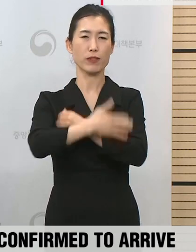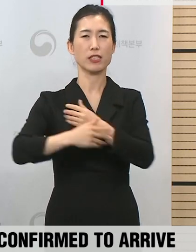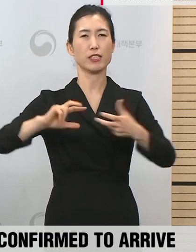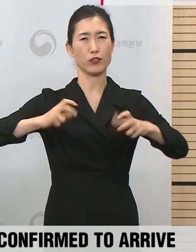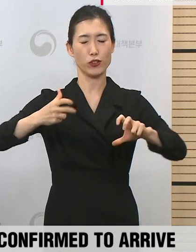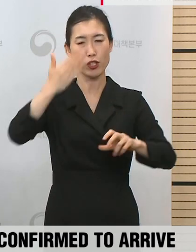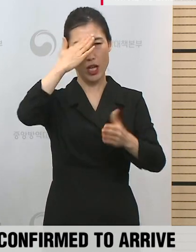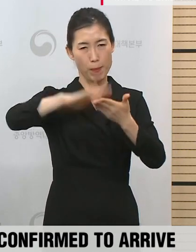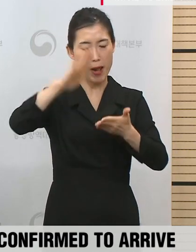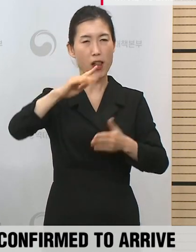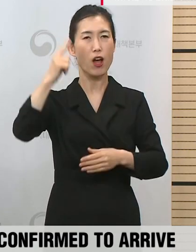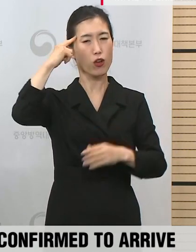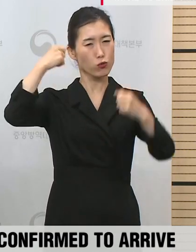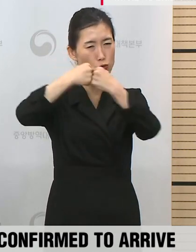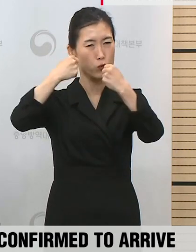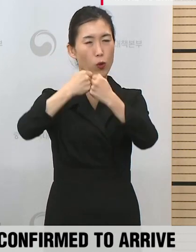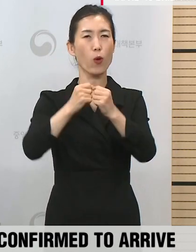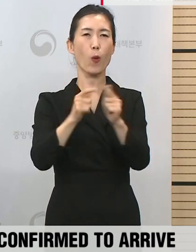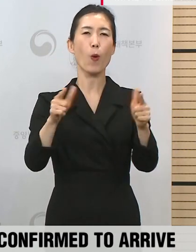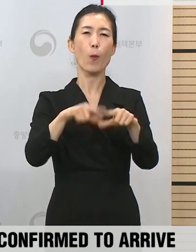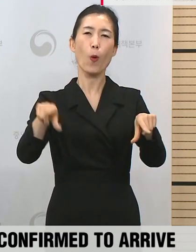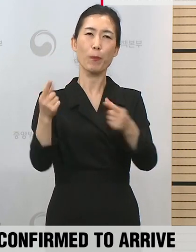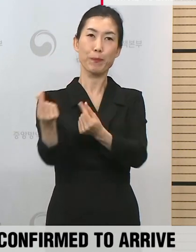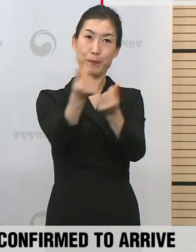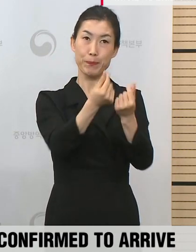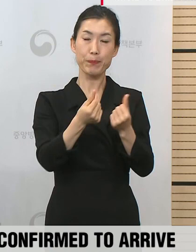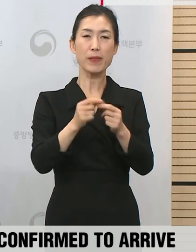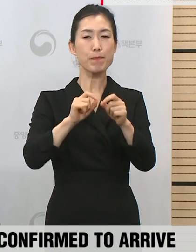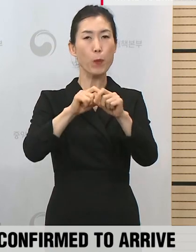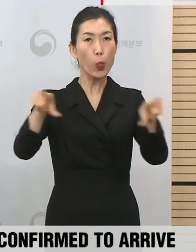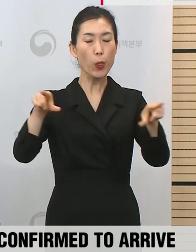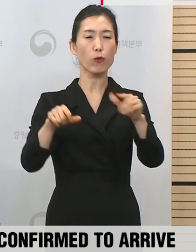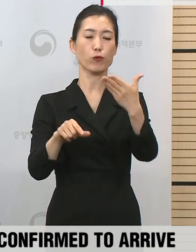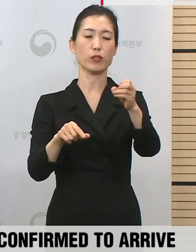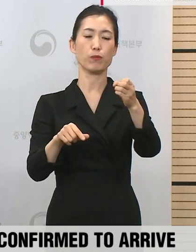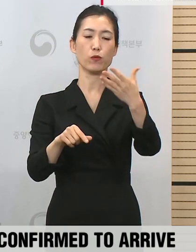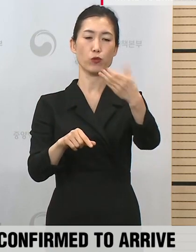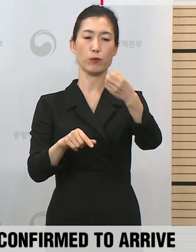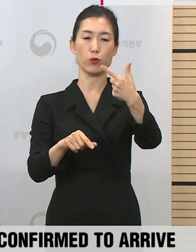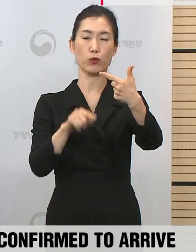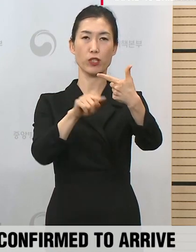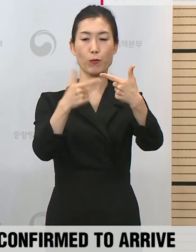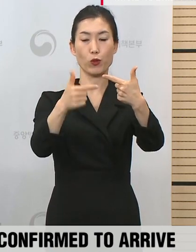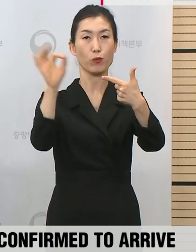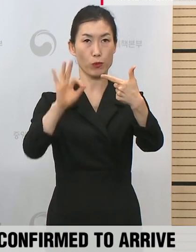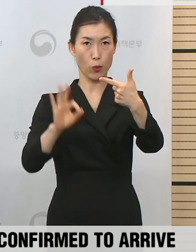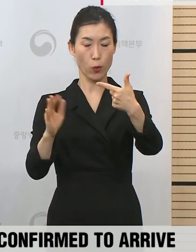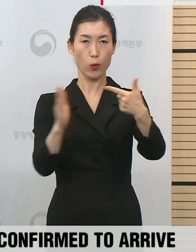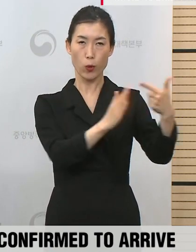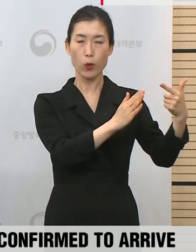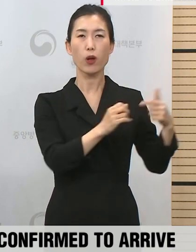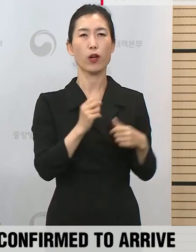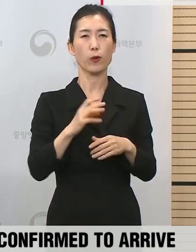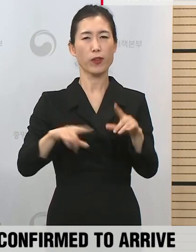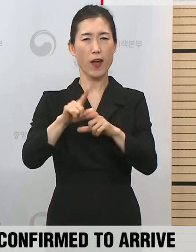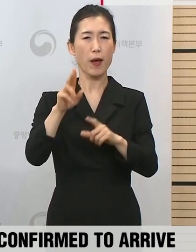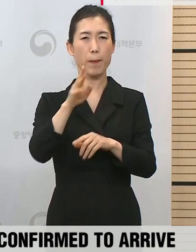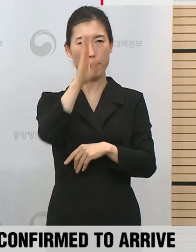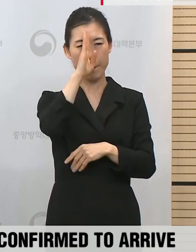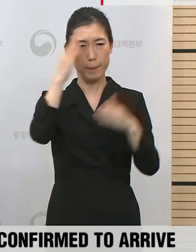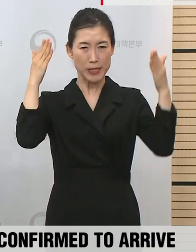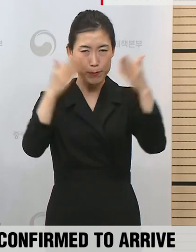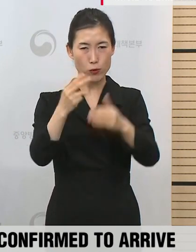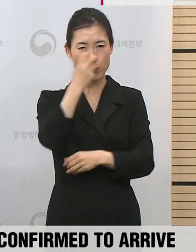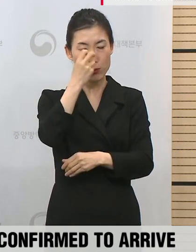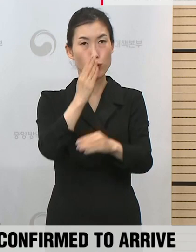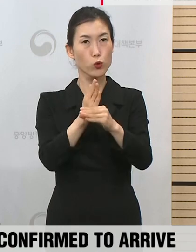them were related to the common and mild symptoms that were common after inoculation, including muscle